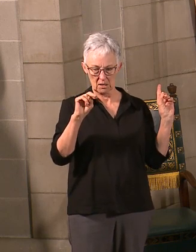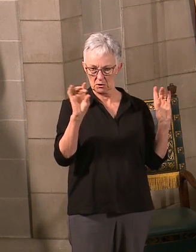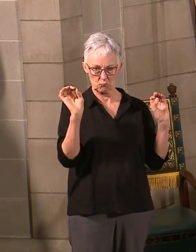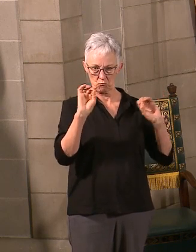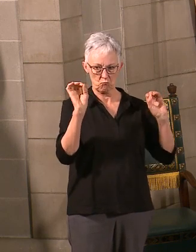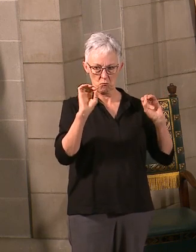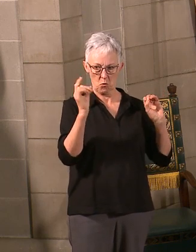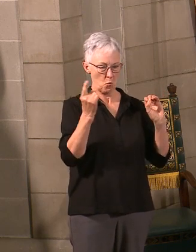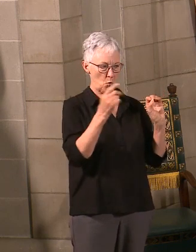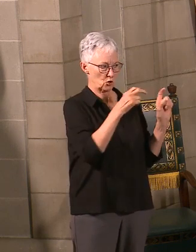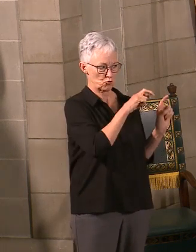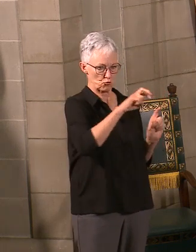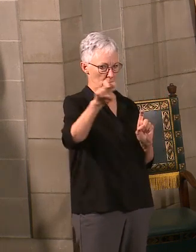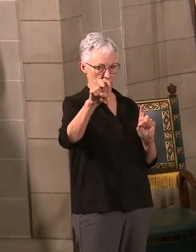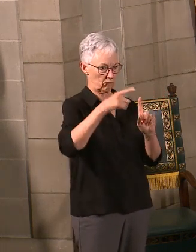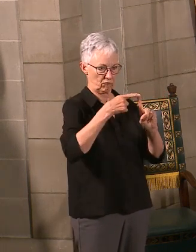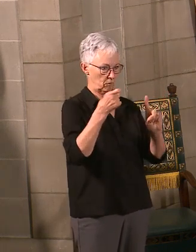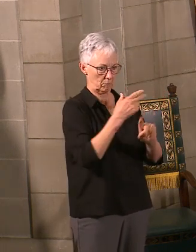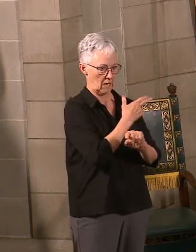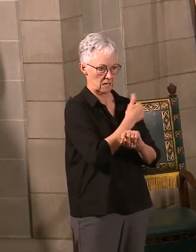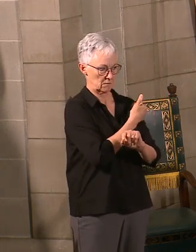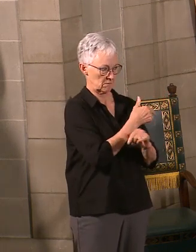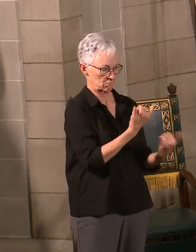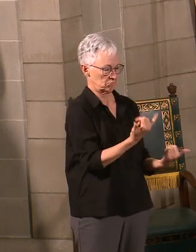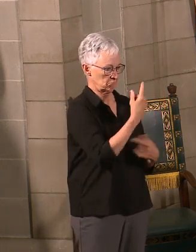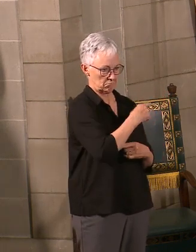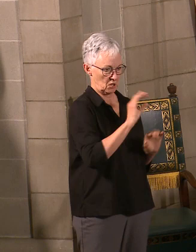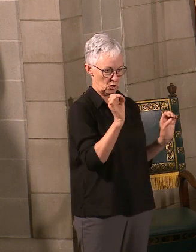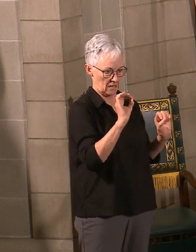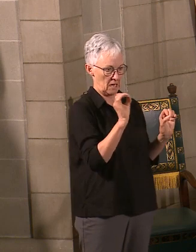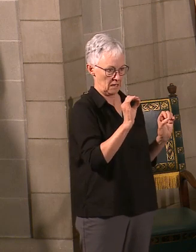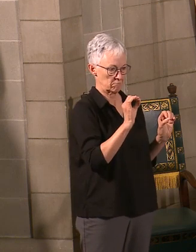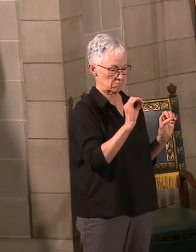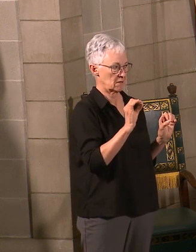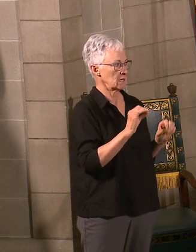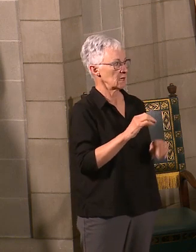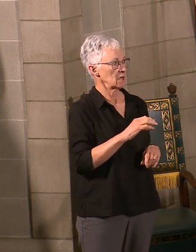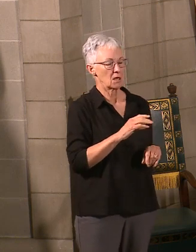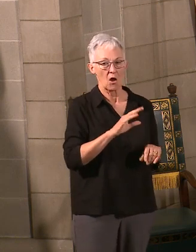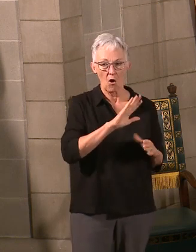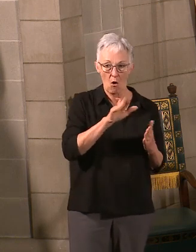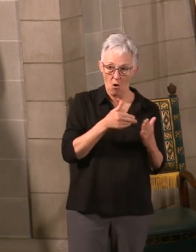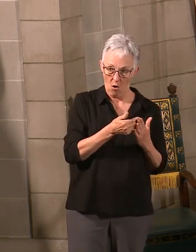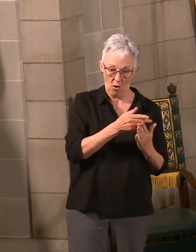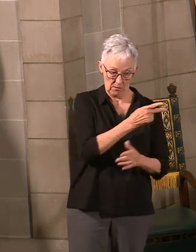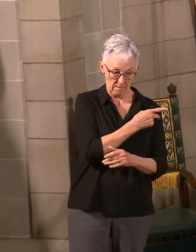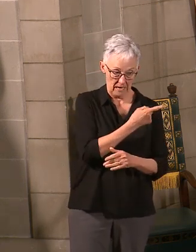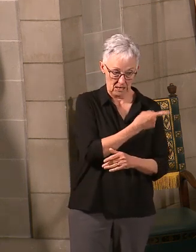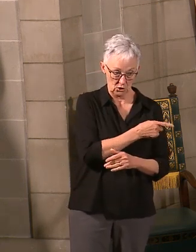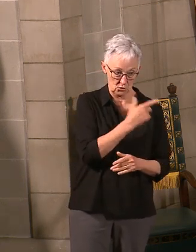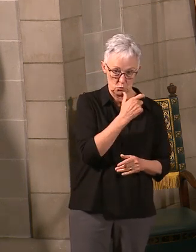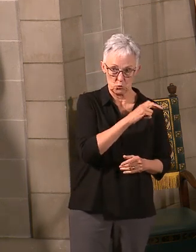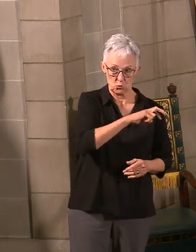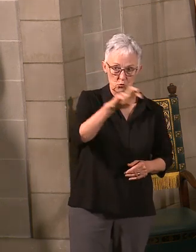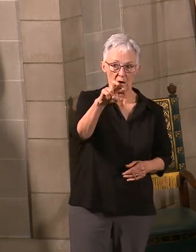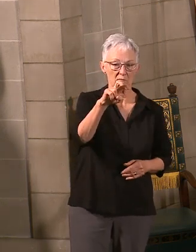my knowledge. And the first part of the question was, were all the patients that have been transferred COVID positive?